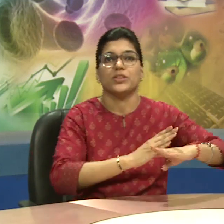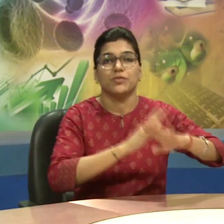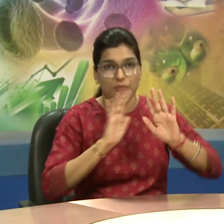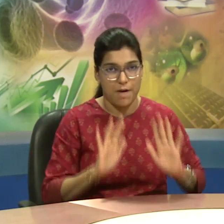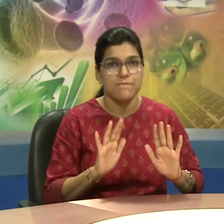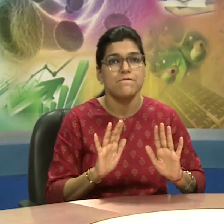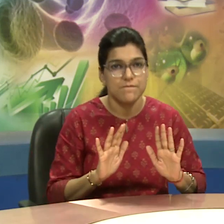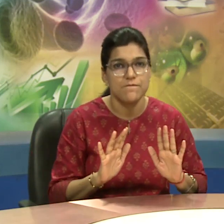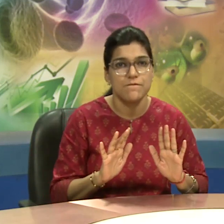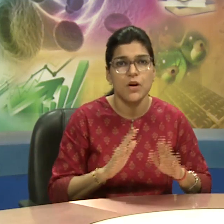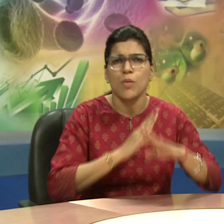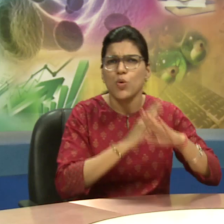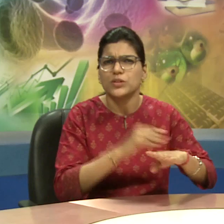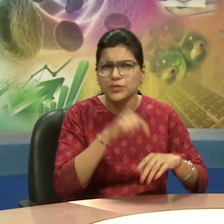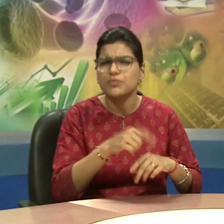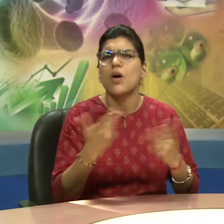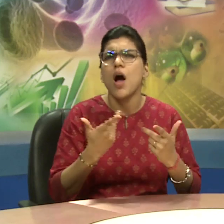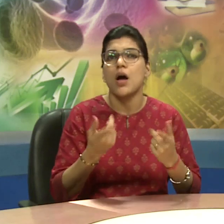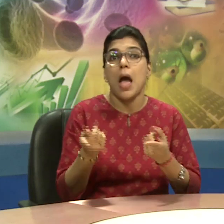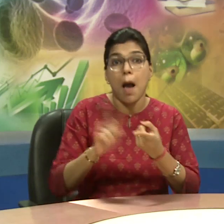Consumer Protection Act has been started in